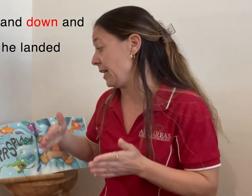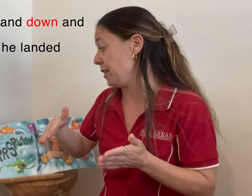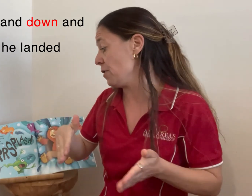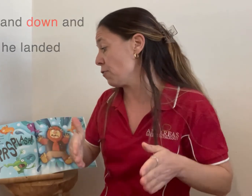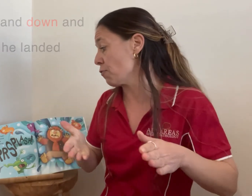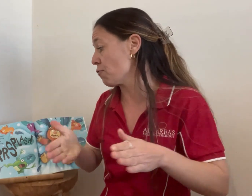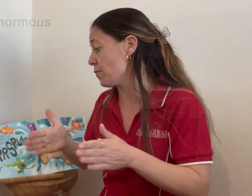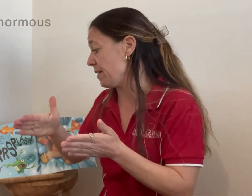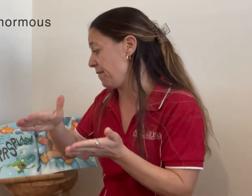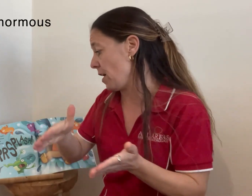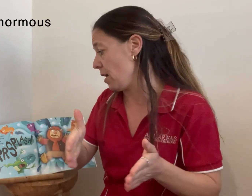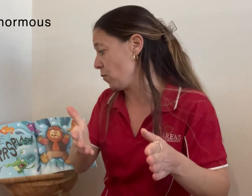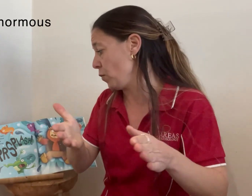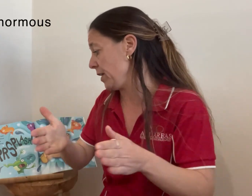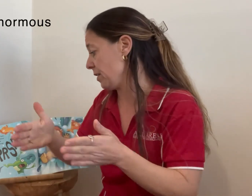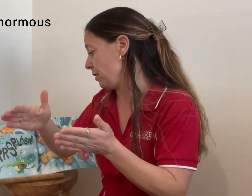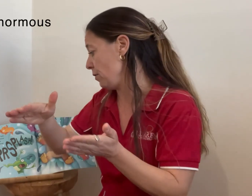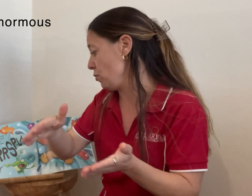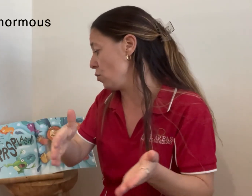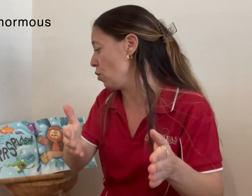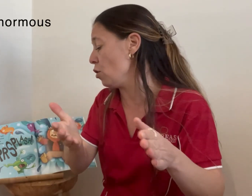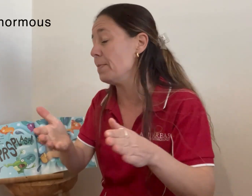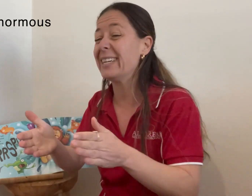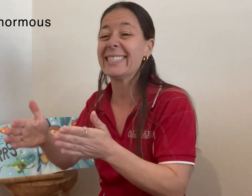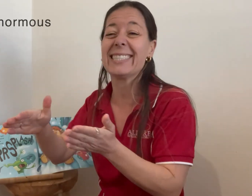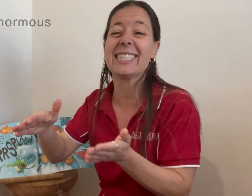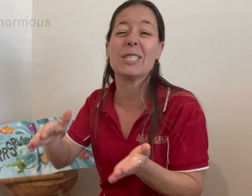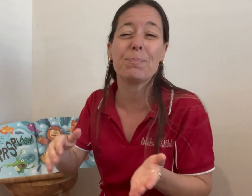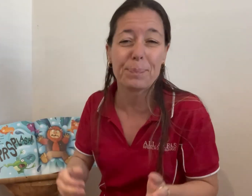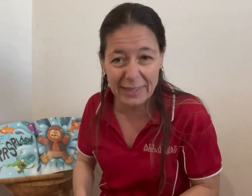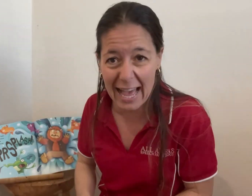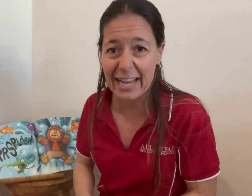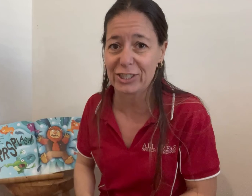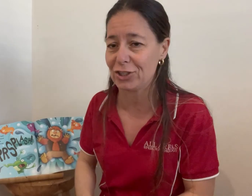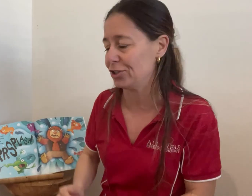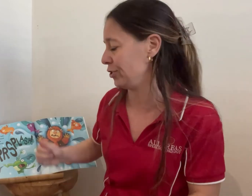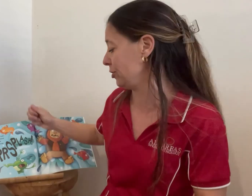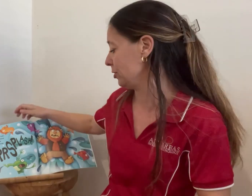the river with an enormous splash.